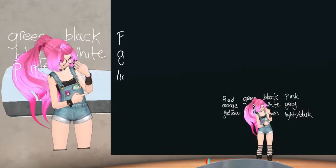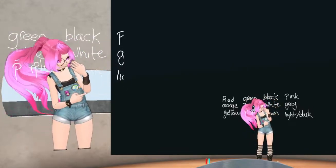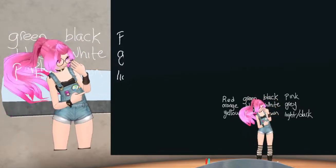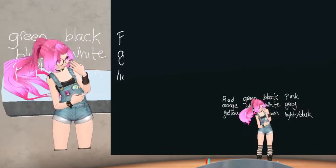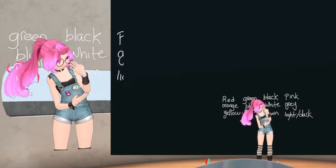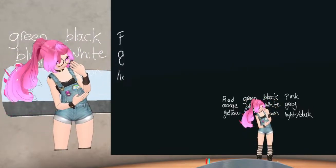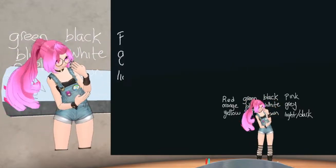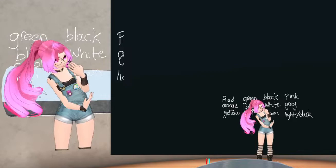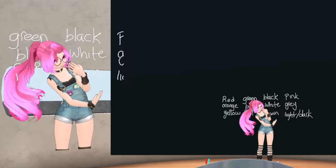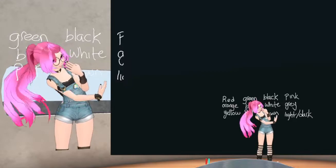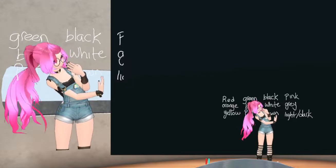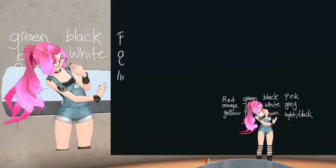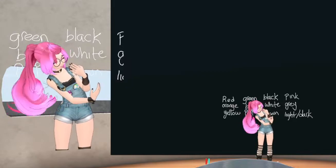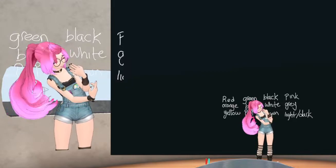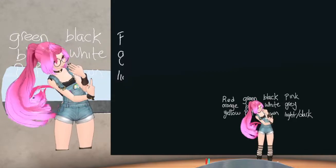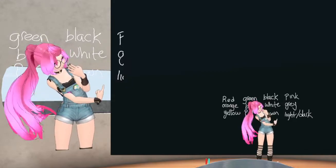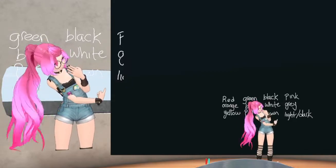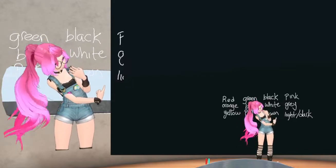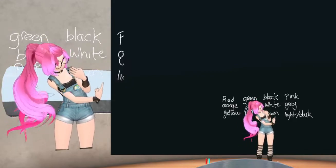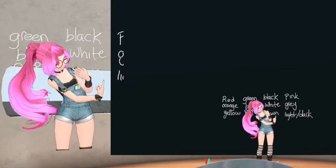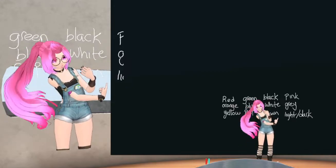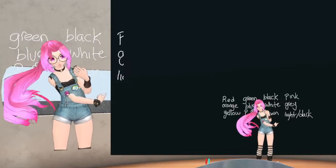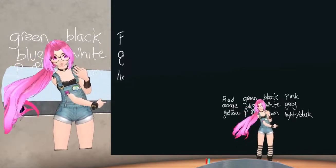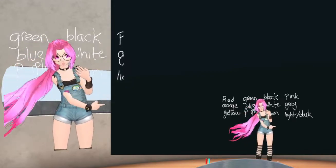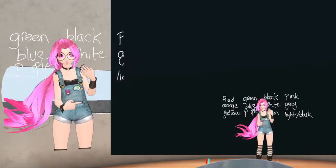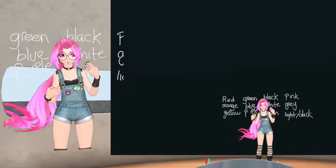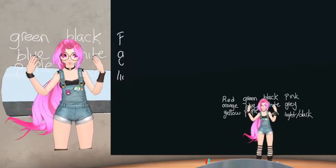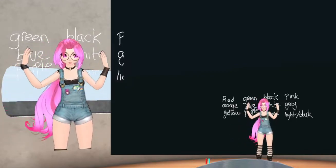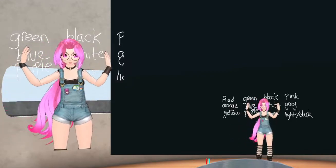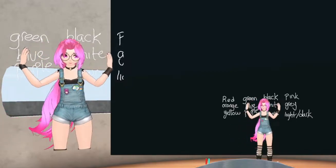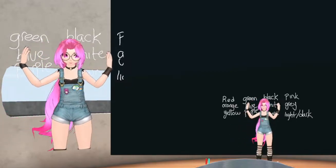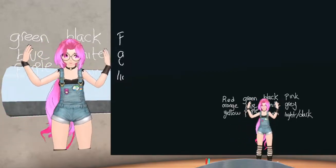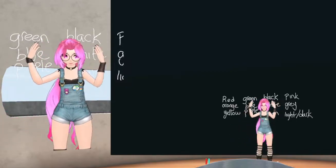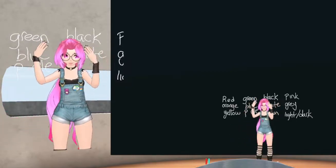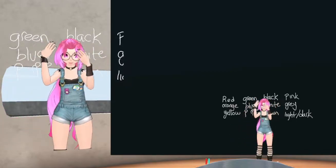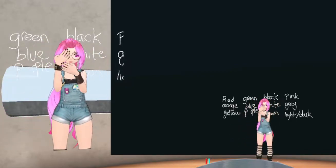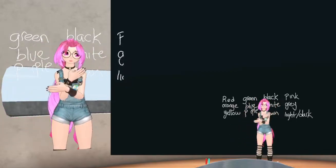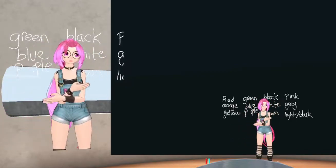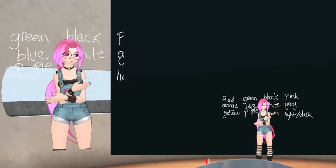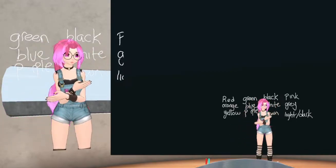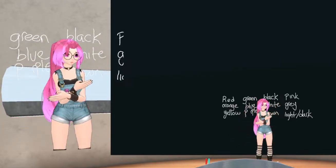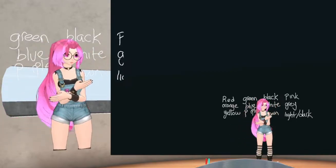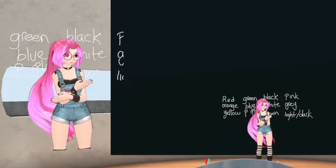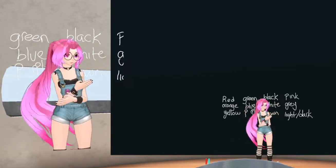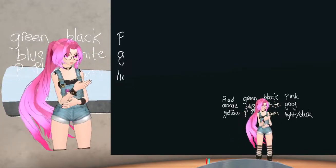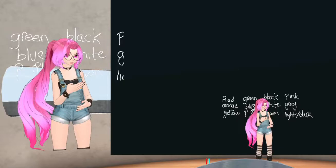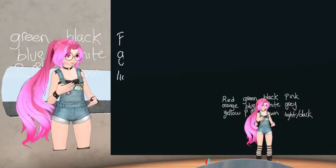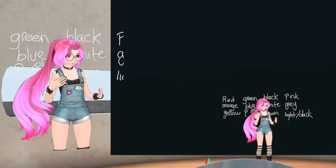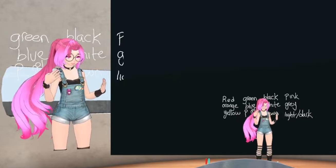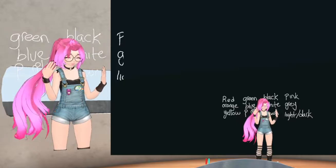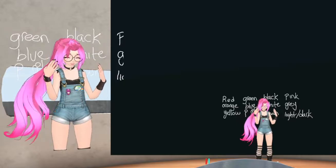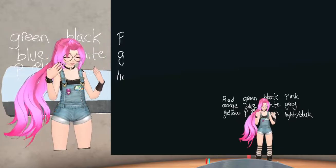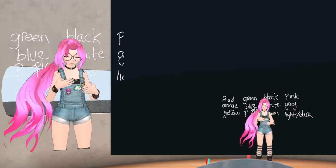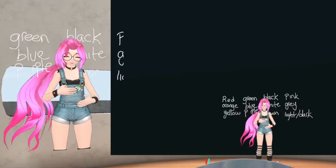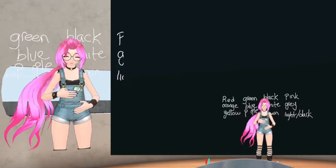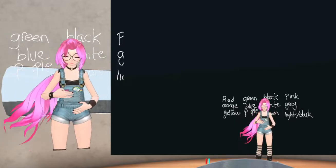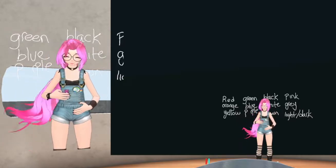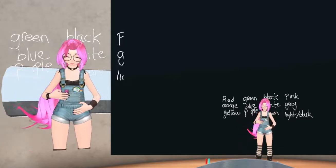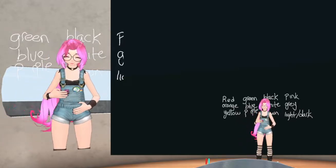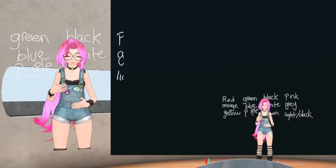And if I had my elbow trackers on, my elbows are like out. You know what I mean? But yeah. Dark. So